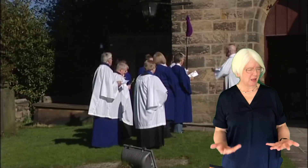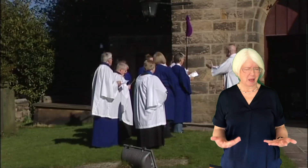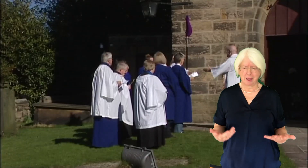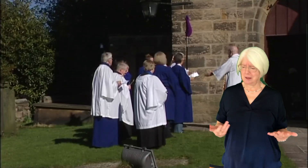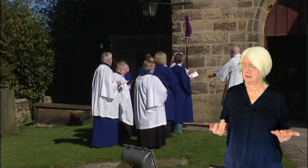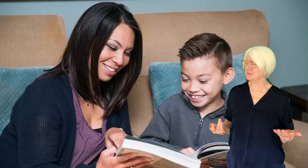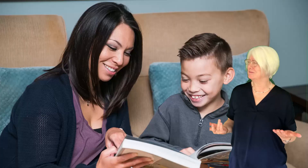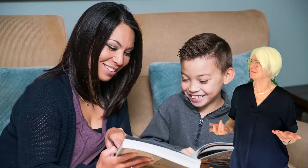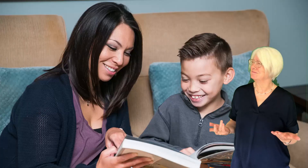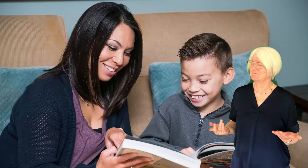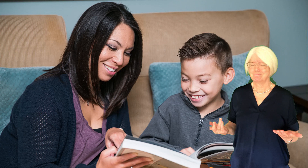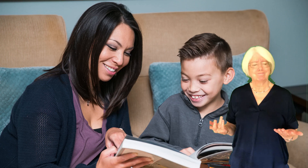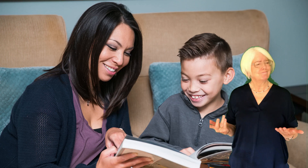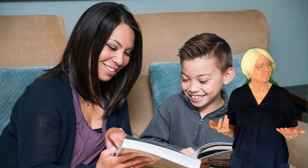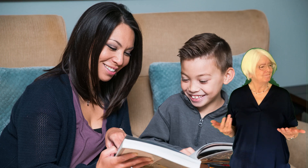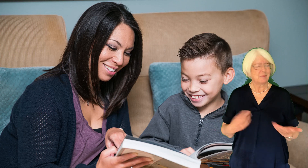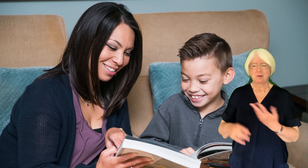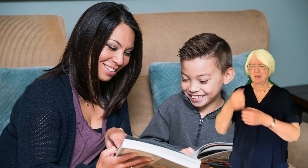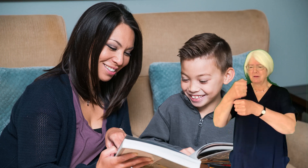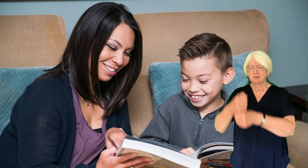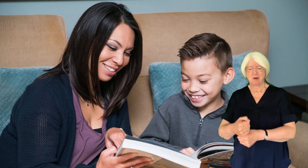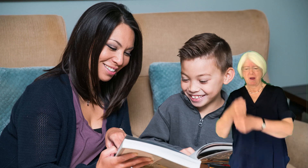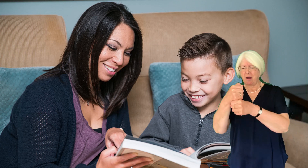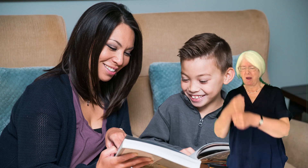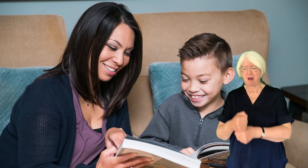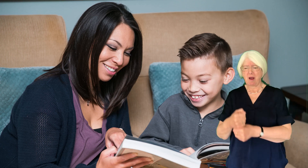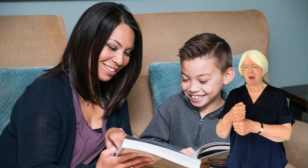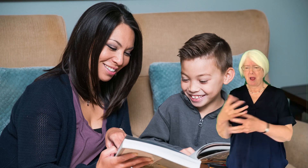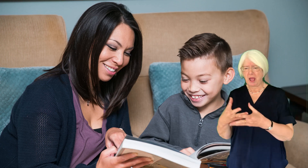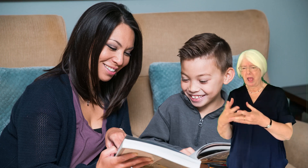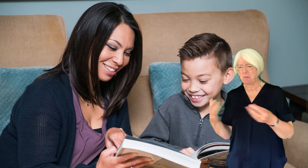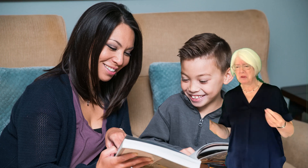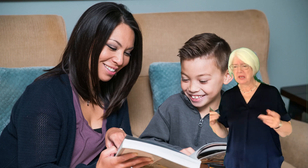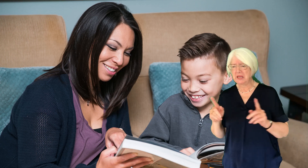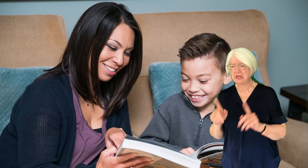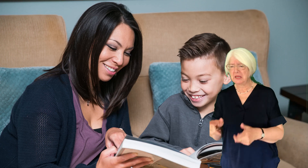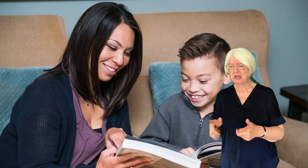Easter day. With sanctuaries empty,